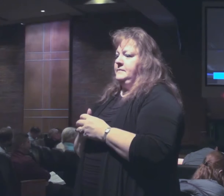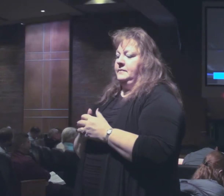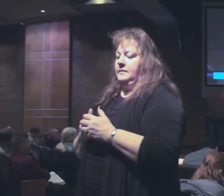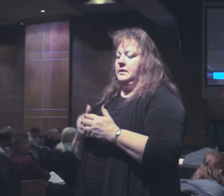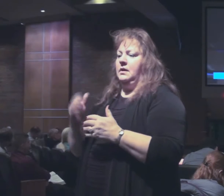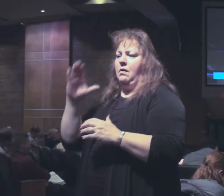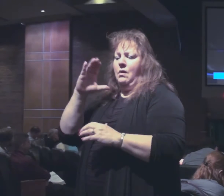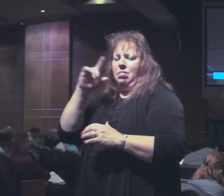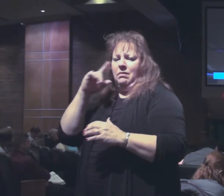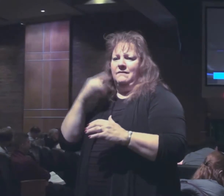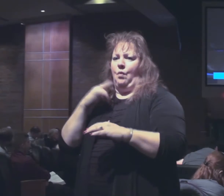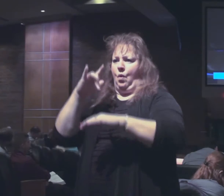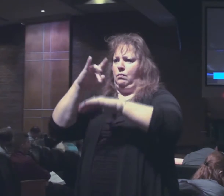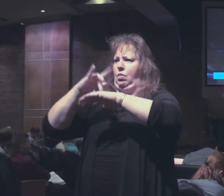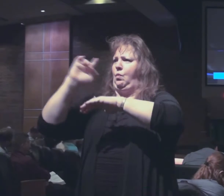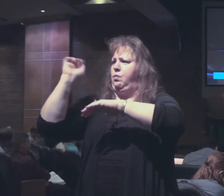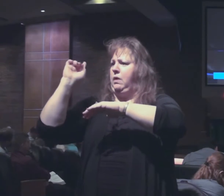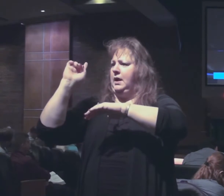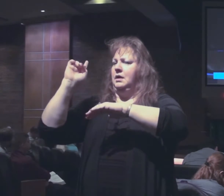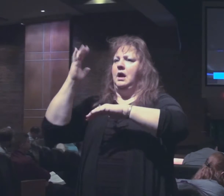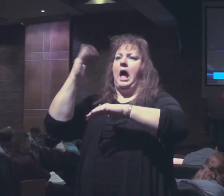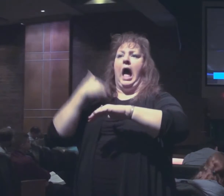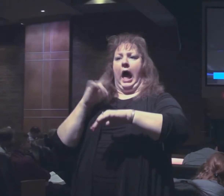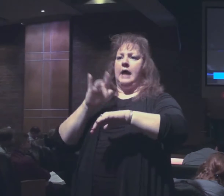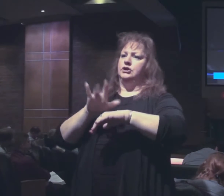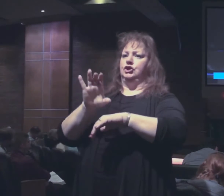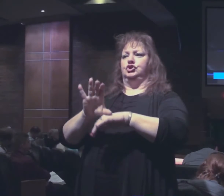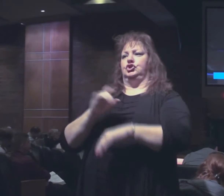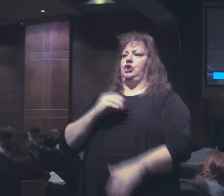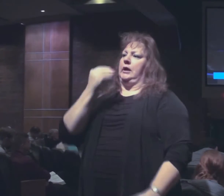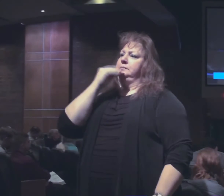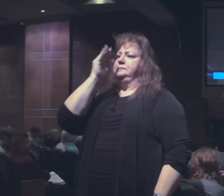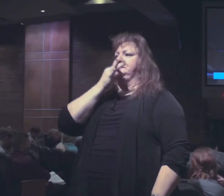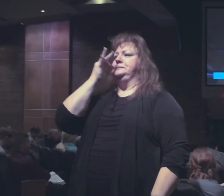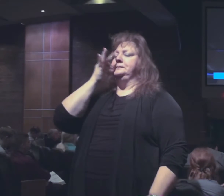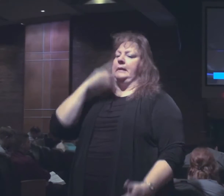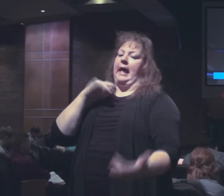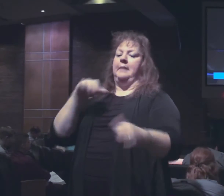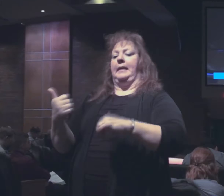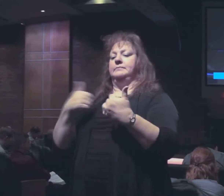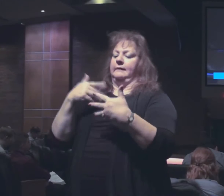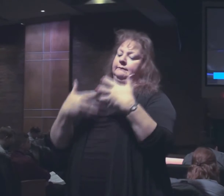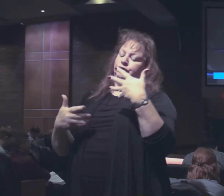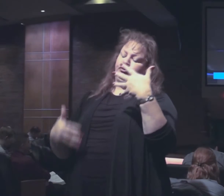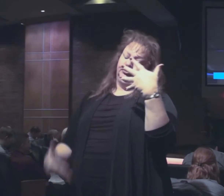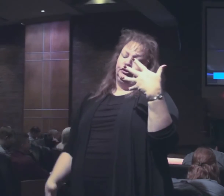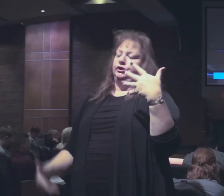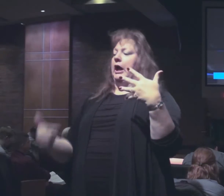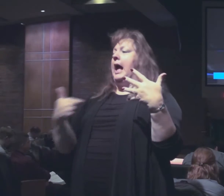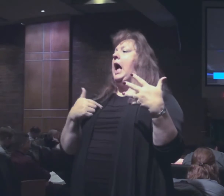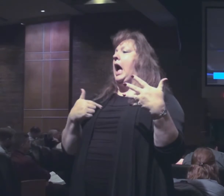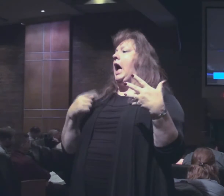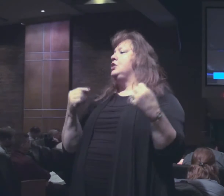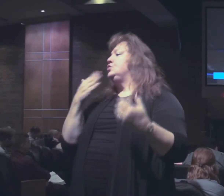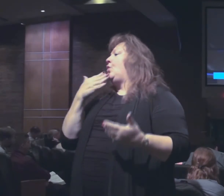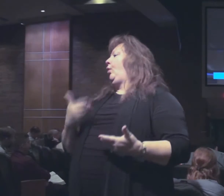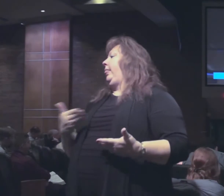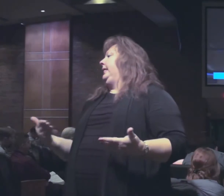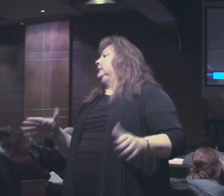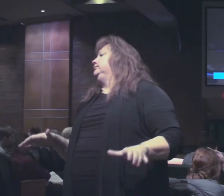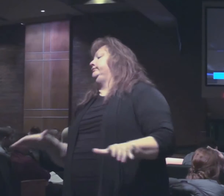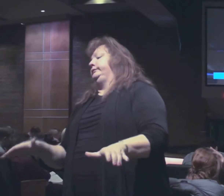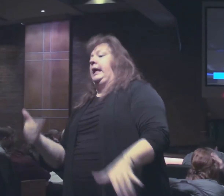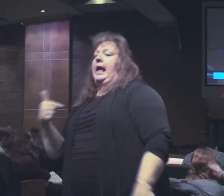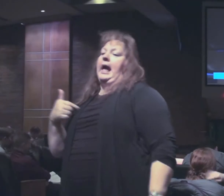Always looking to the physical. I go to church, I take communion, I've been baptized, I do a lot of good